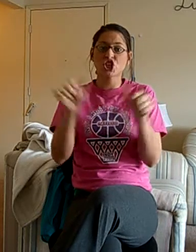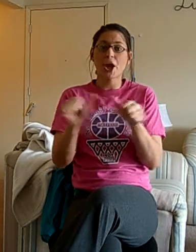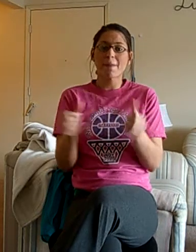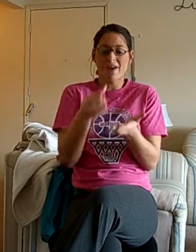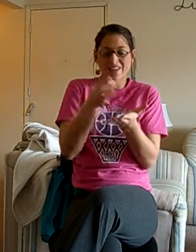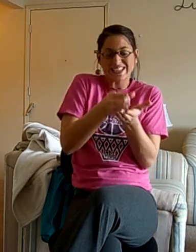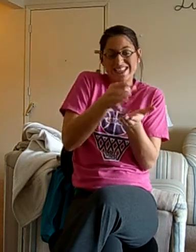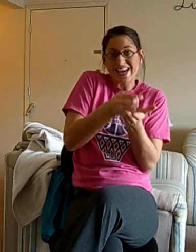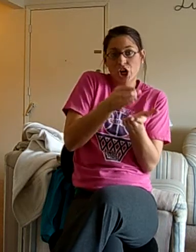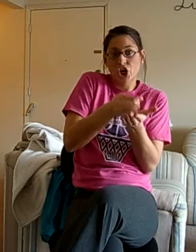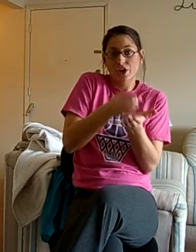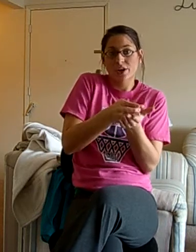crannies, but